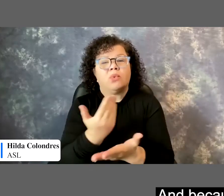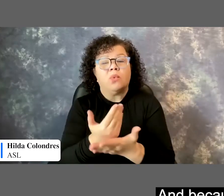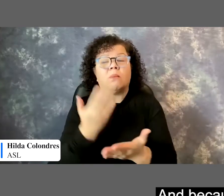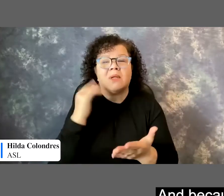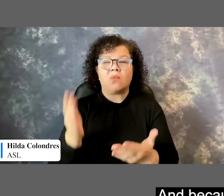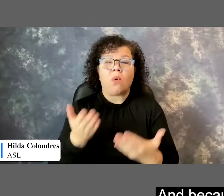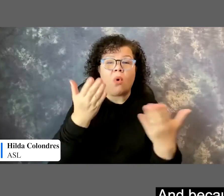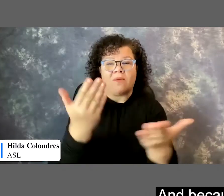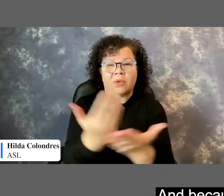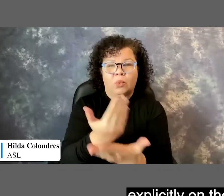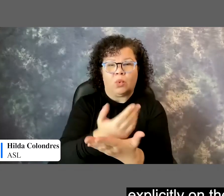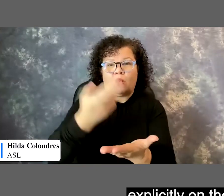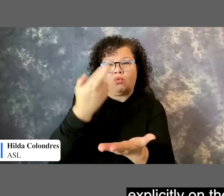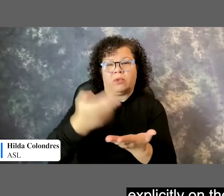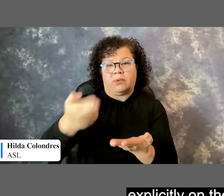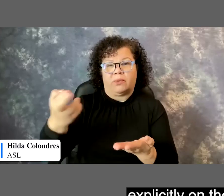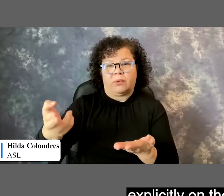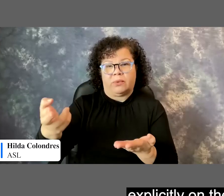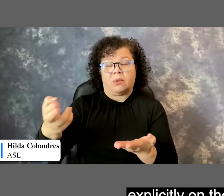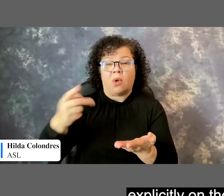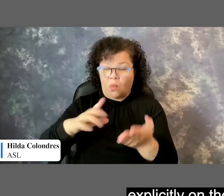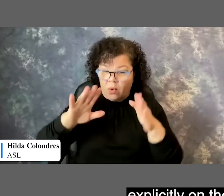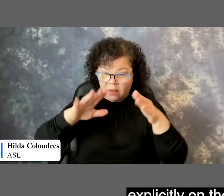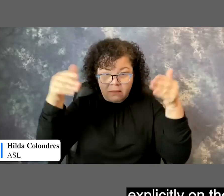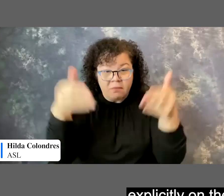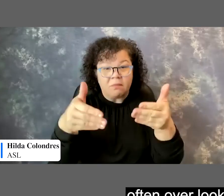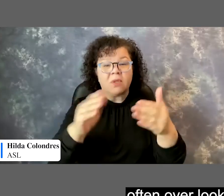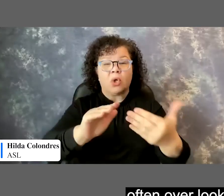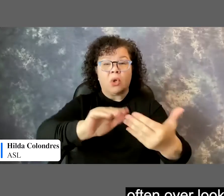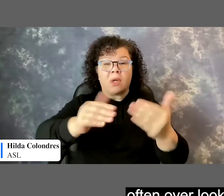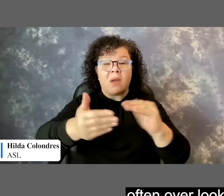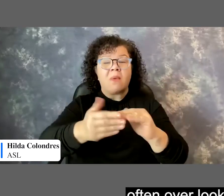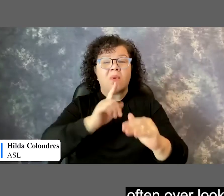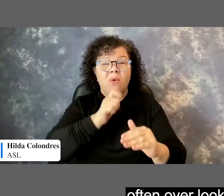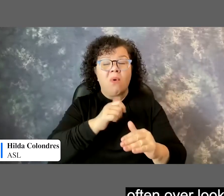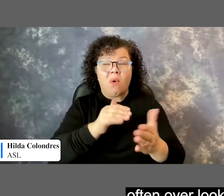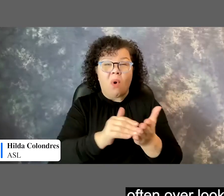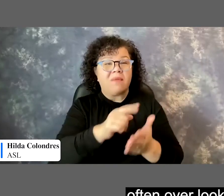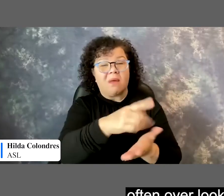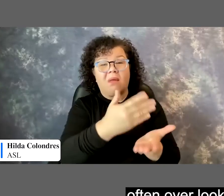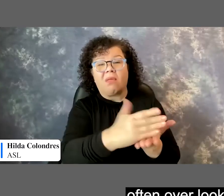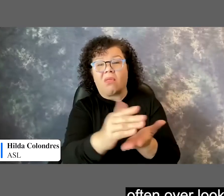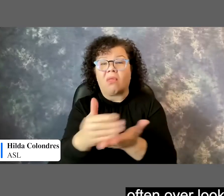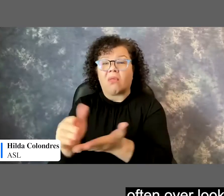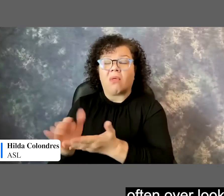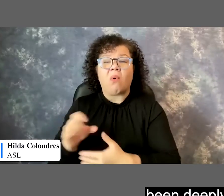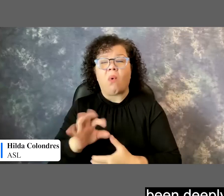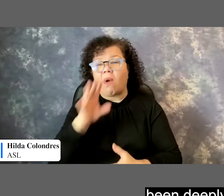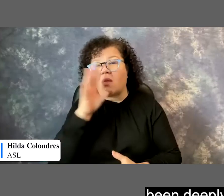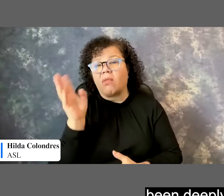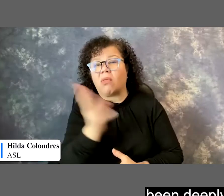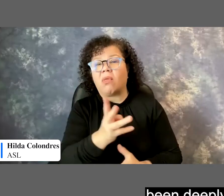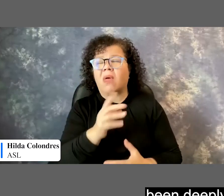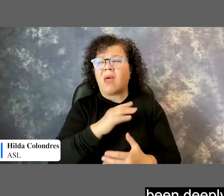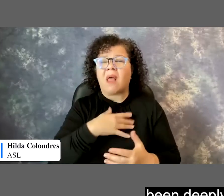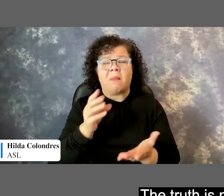resources, and because we focused explicitly on the communities that are so often overlooked and who have been deeply